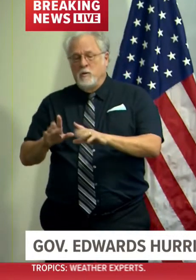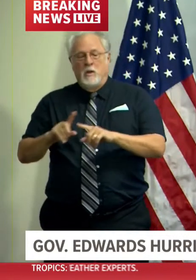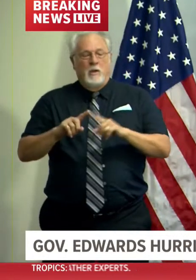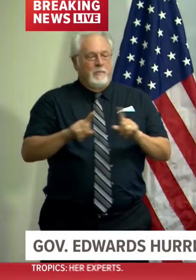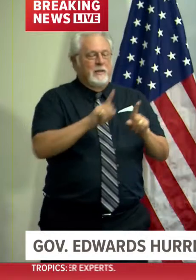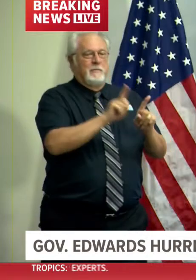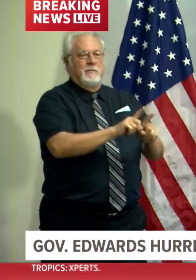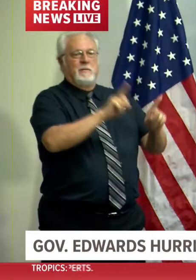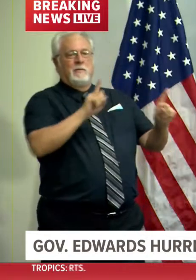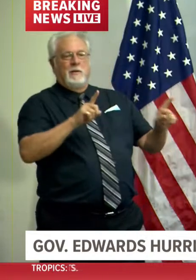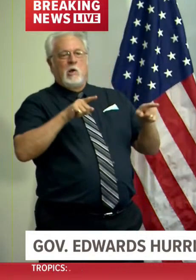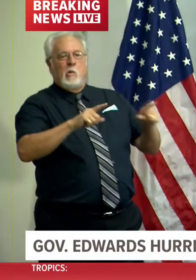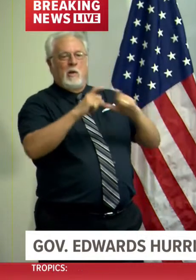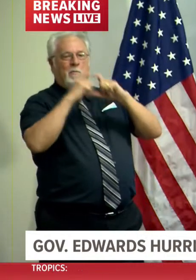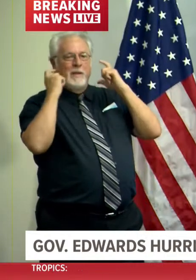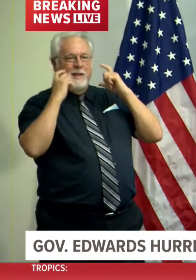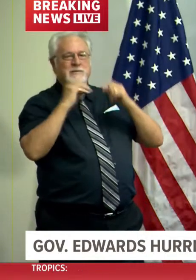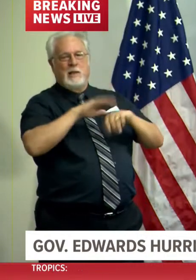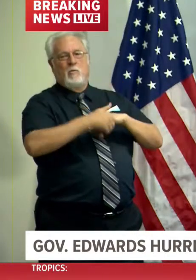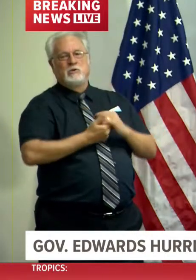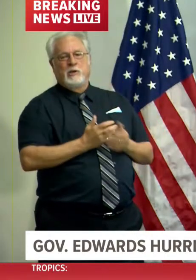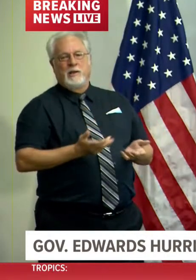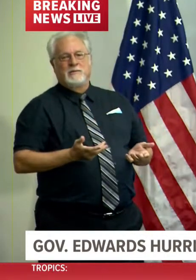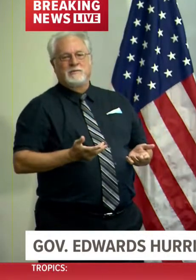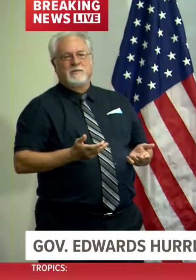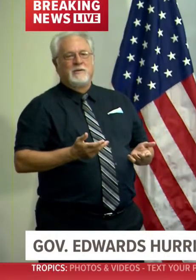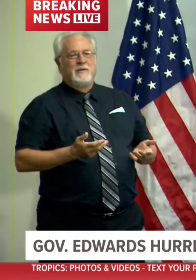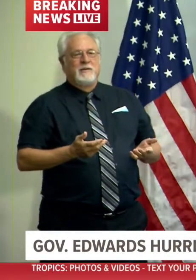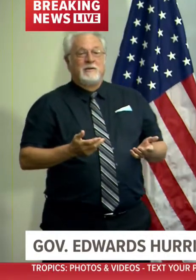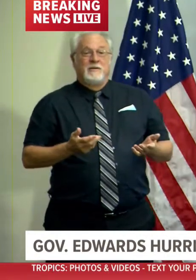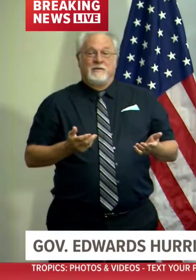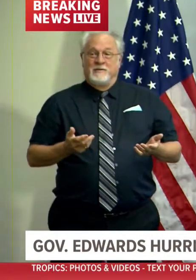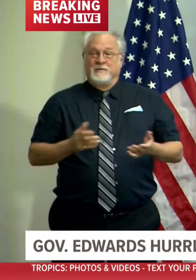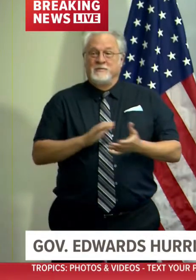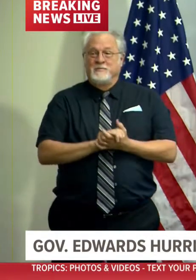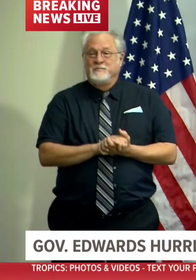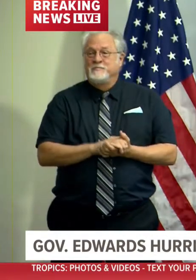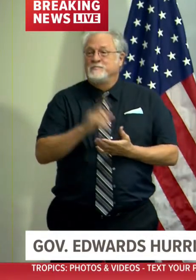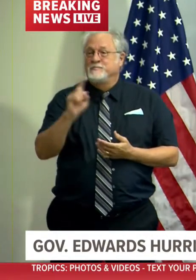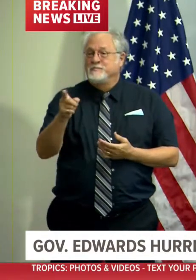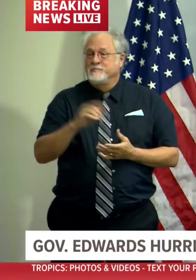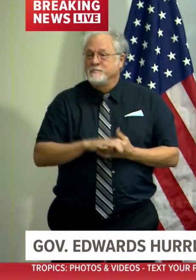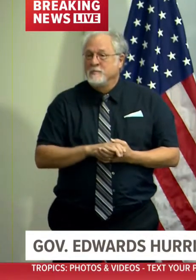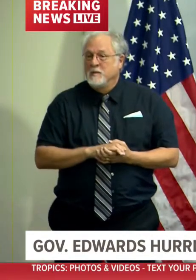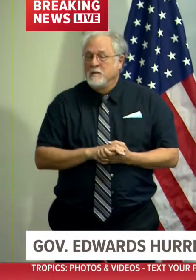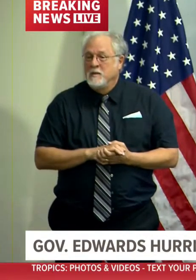6 feet away while wearing a mask and washing your hands frequently. Yes, sir.